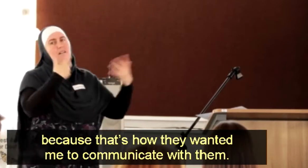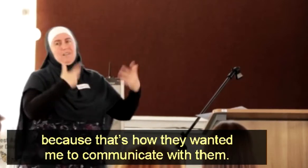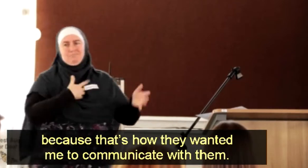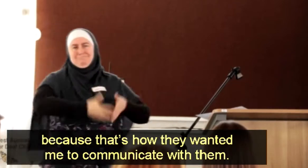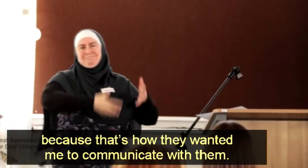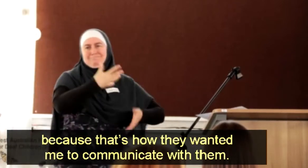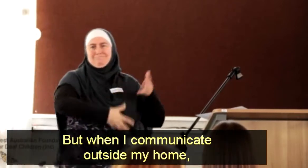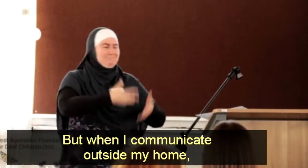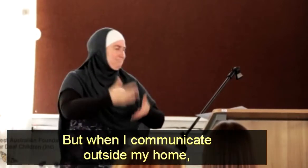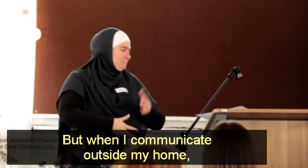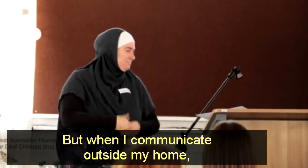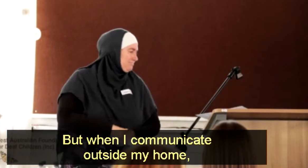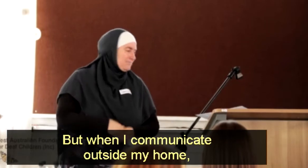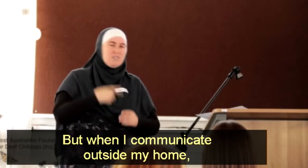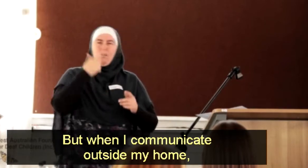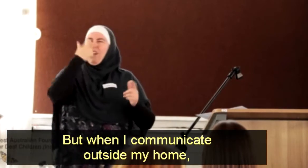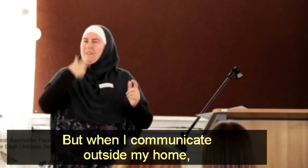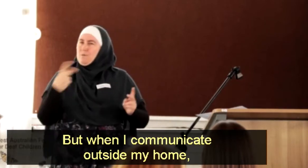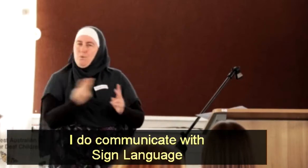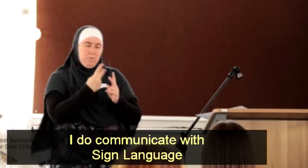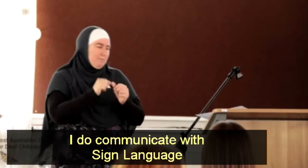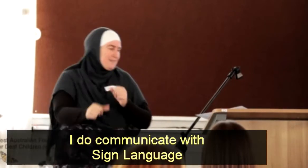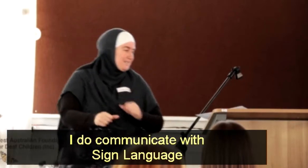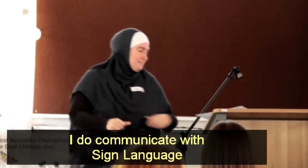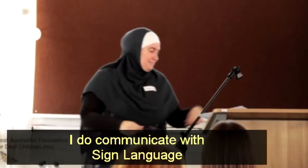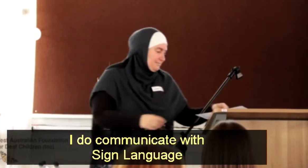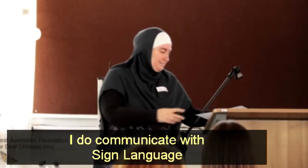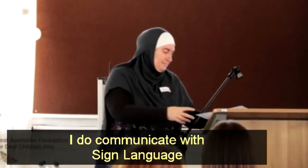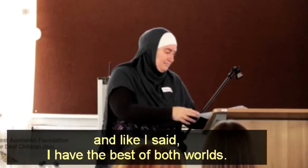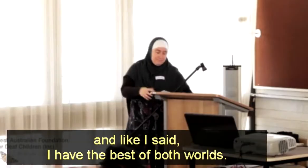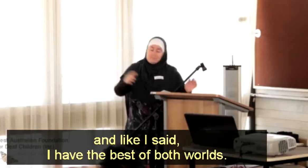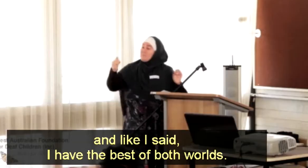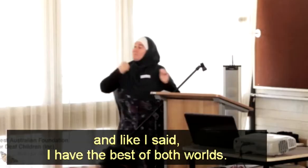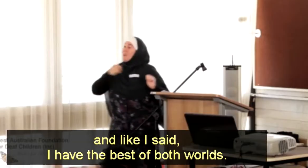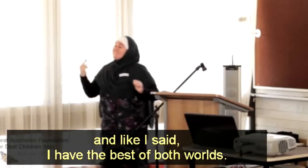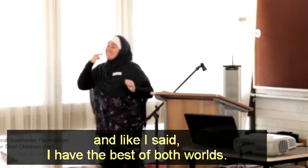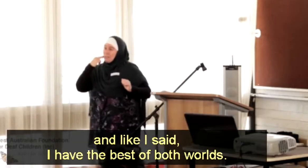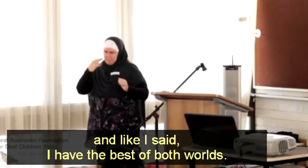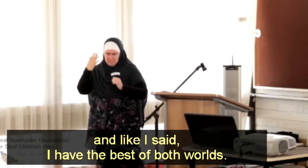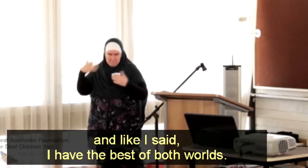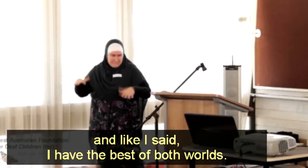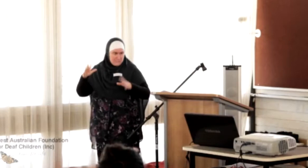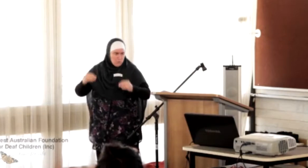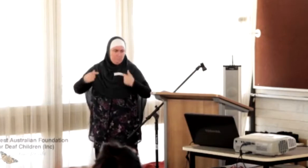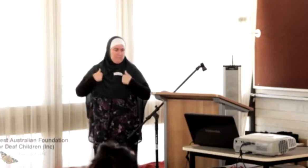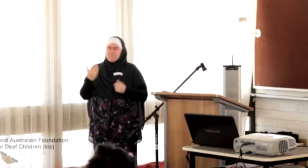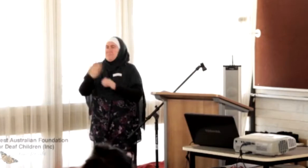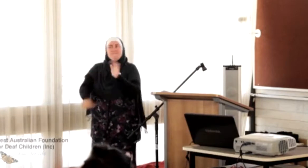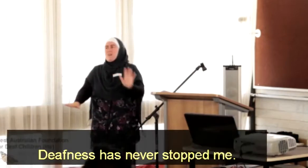communicate with them. But when I communicate outside my home, I do communicate with sign language. And like I said, I'm the best of both worlds.